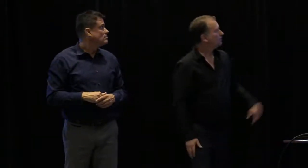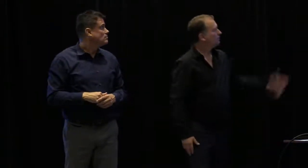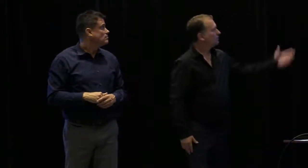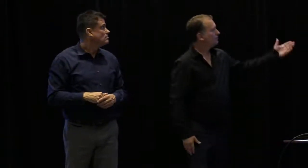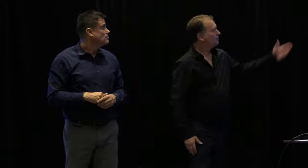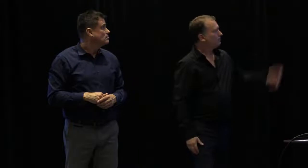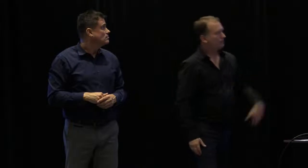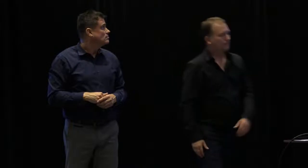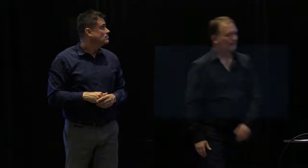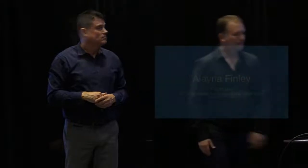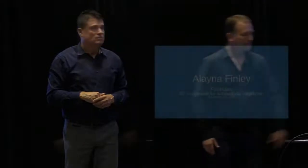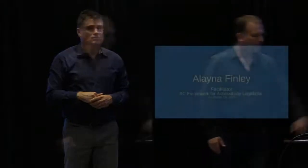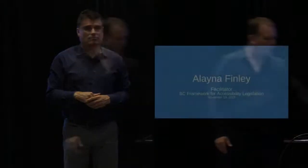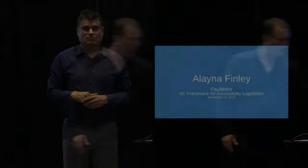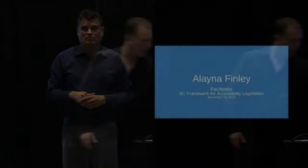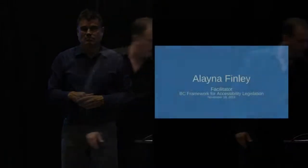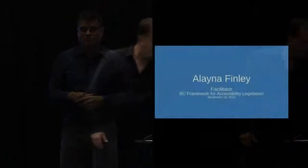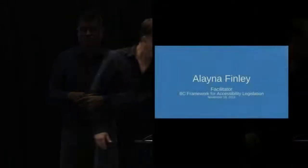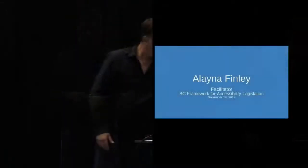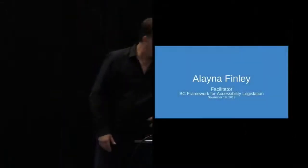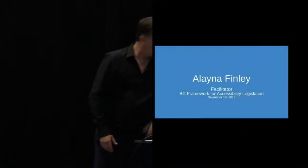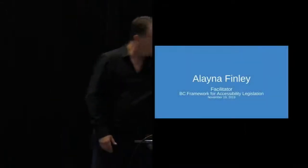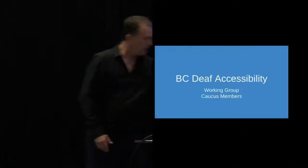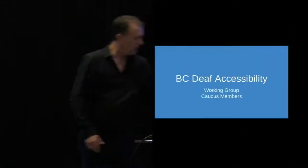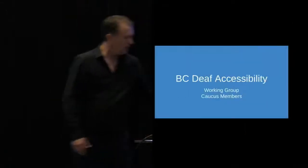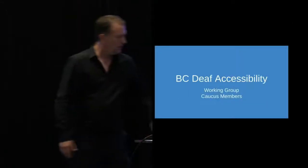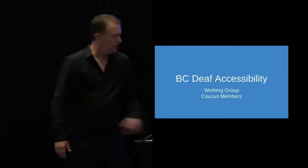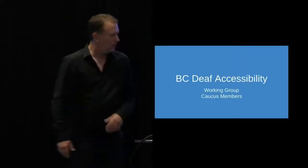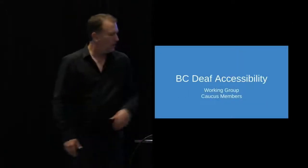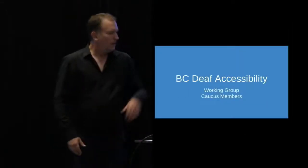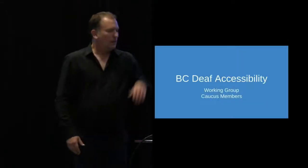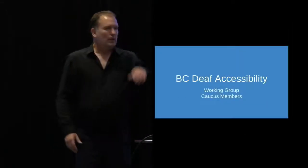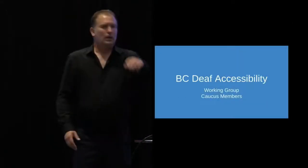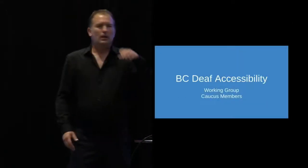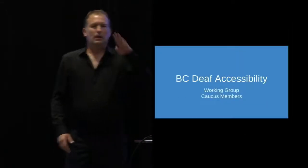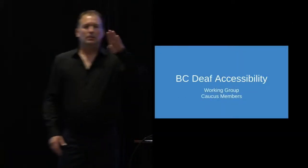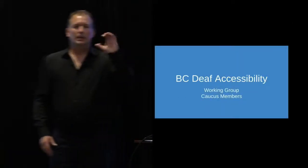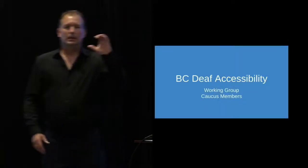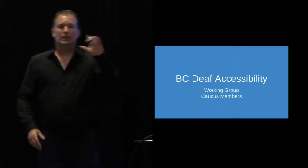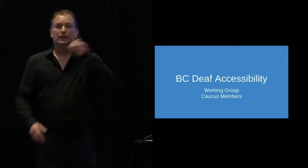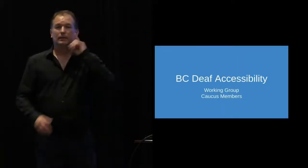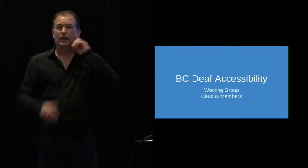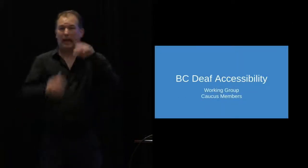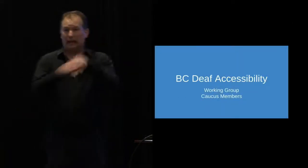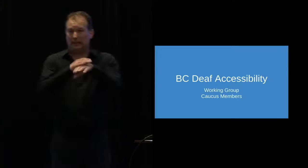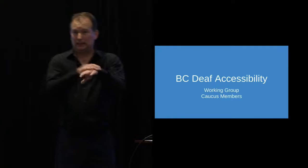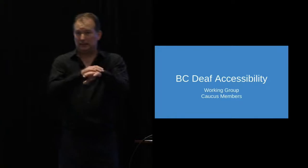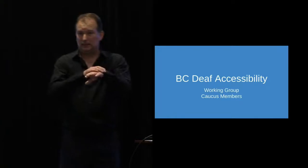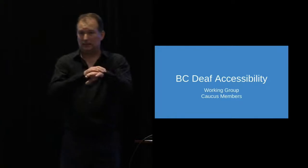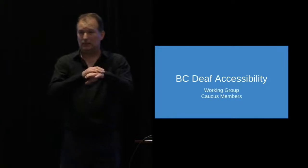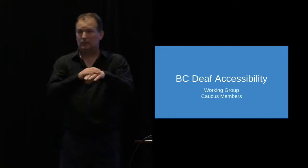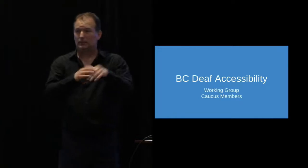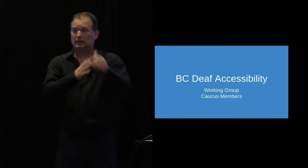the facilitator for the BC Framework for Accessibility.